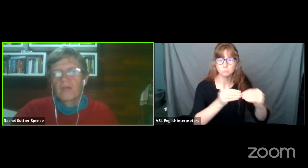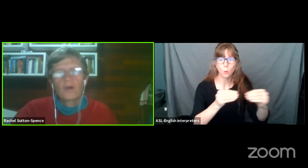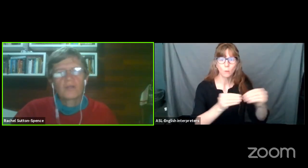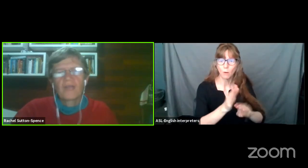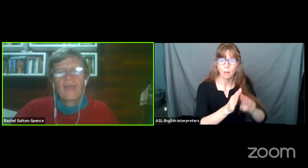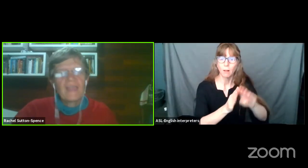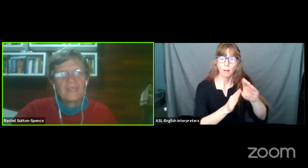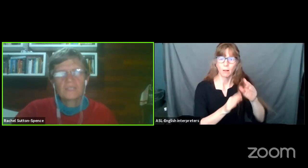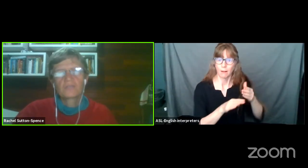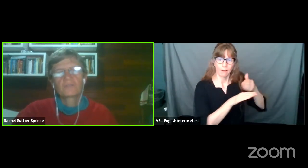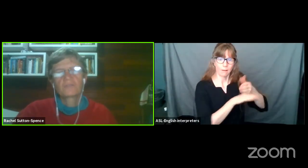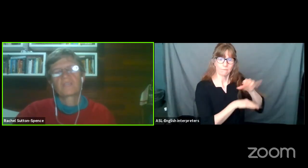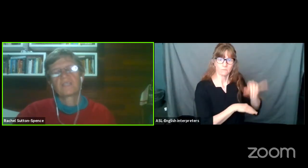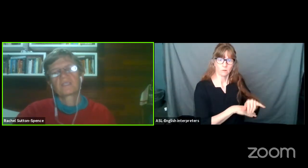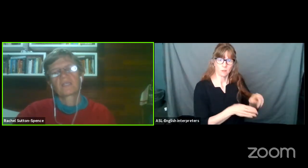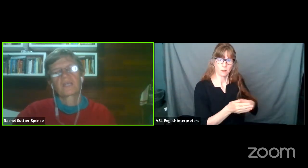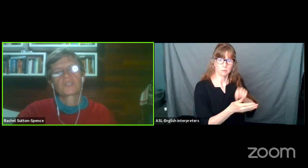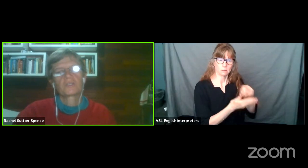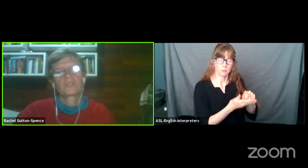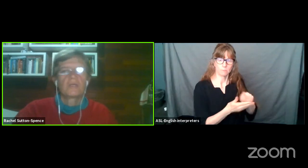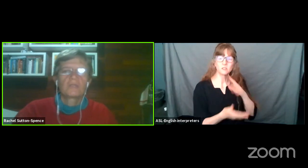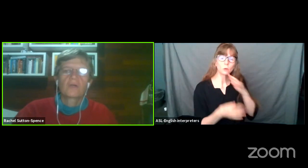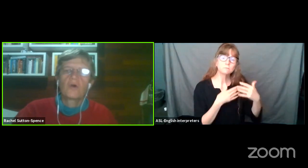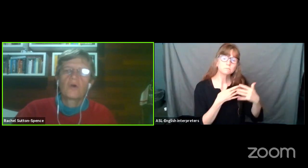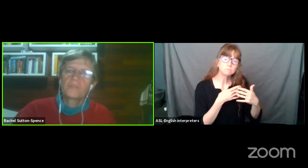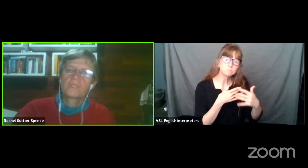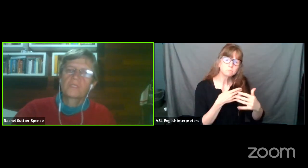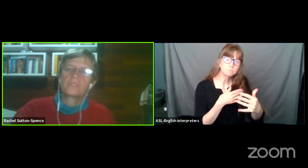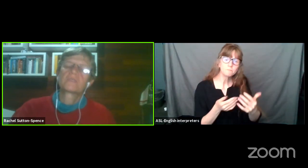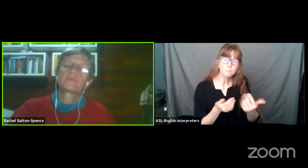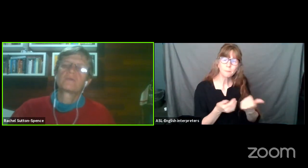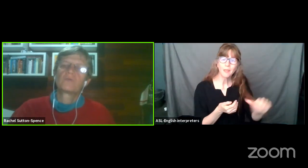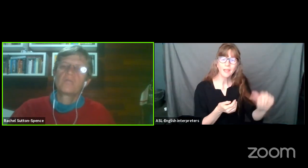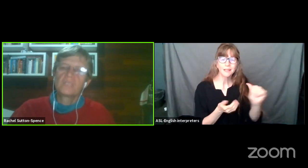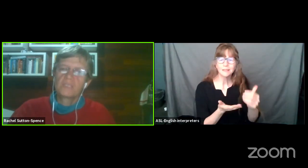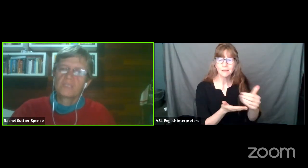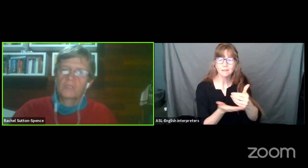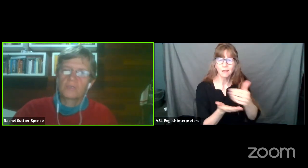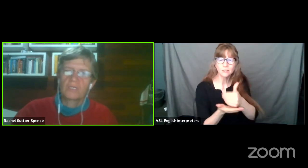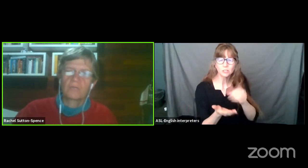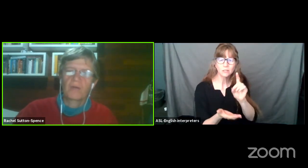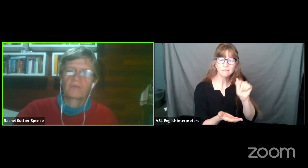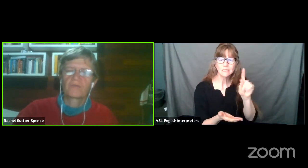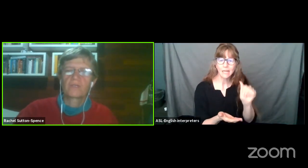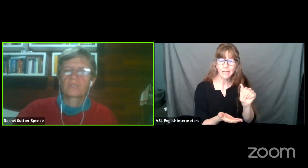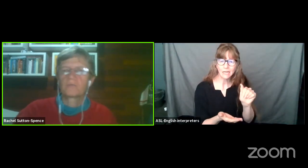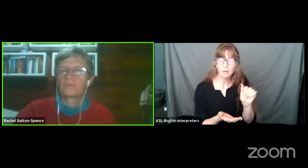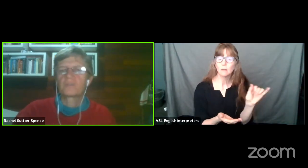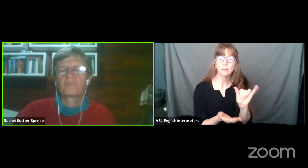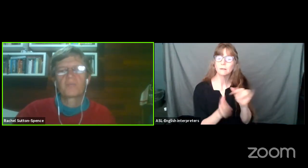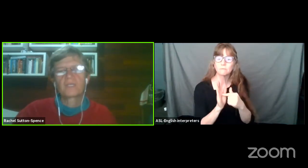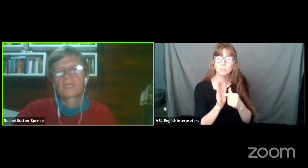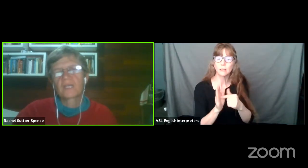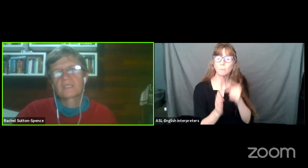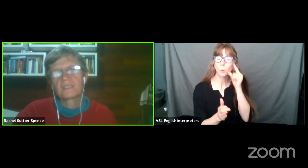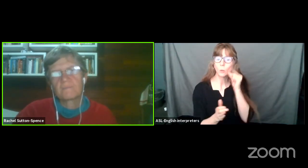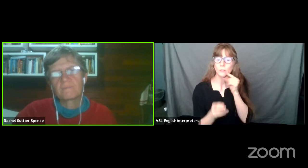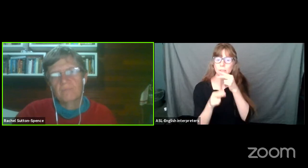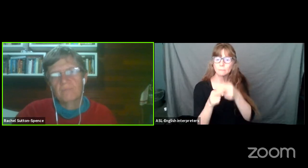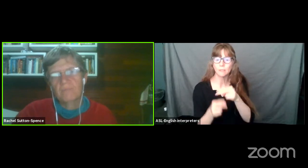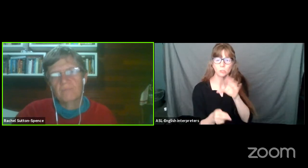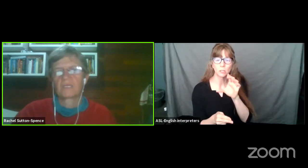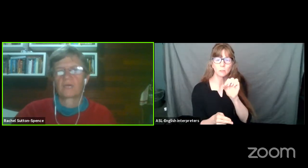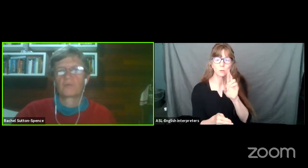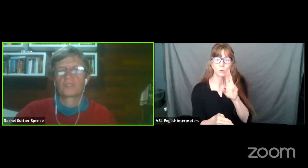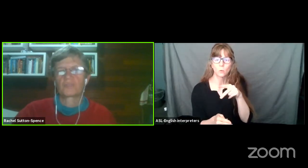From then on, any sort of data collection, the corpuses that Ronice was talking about, for example, that have been collected in